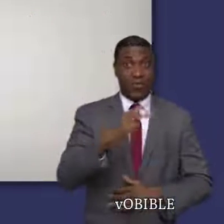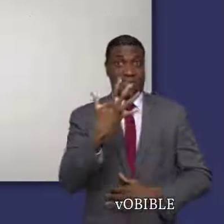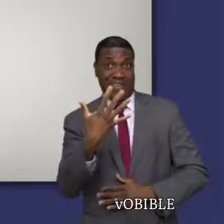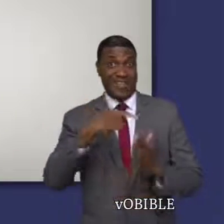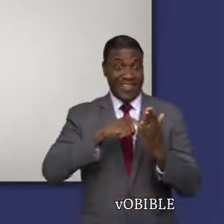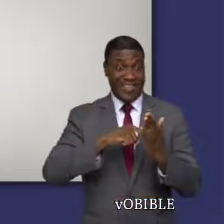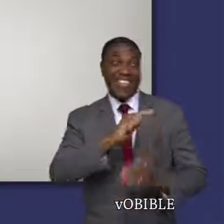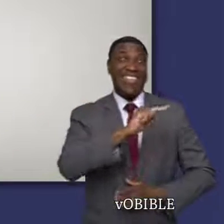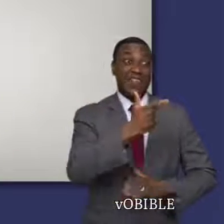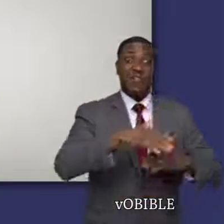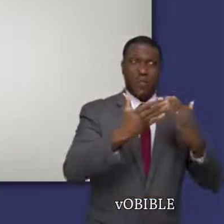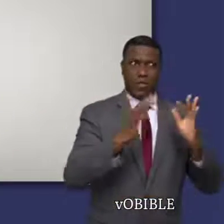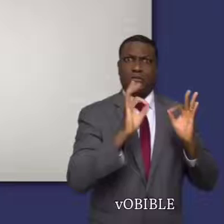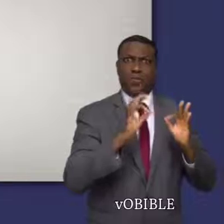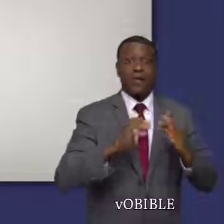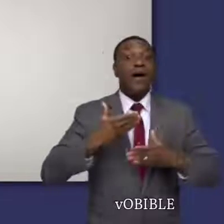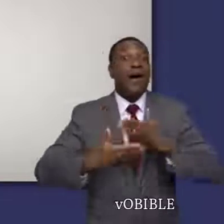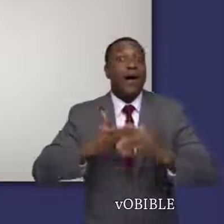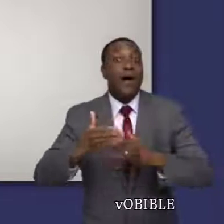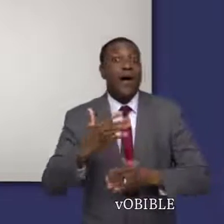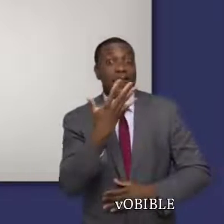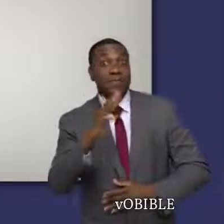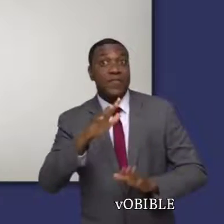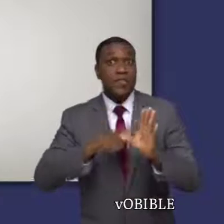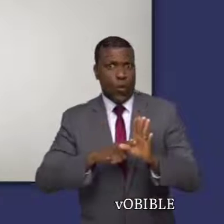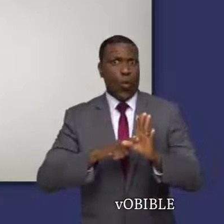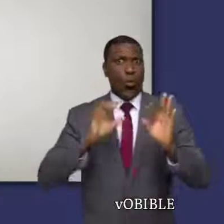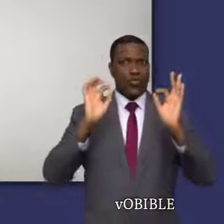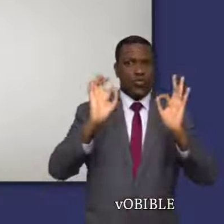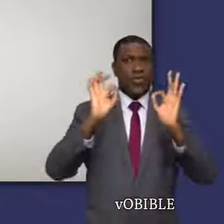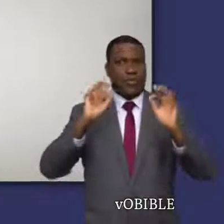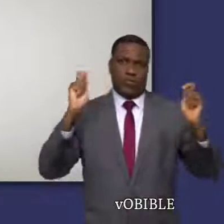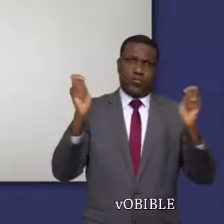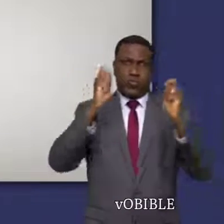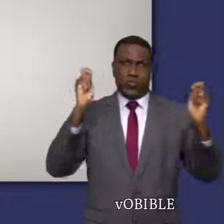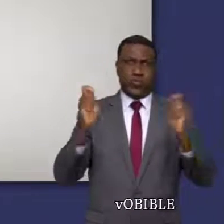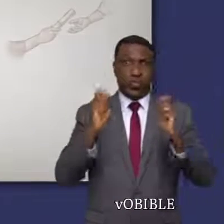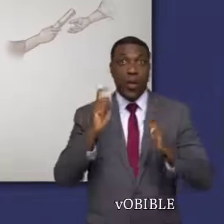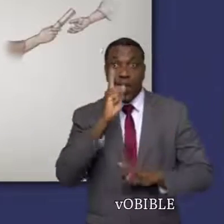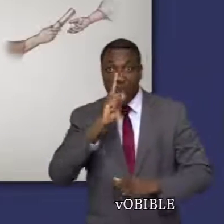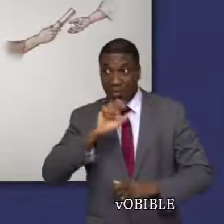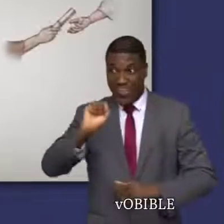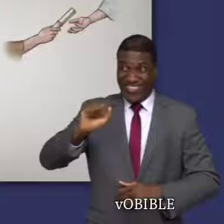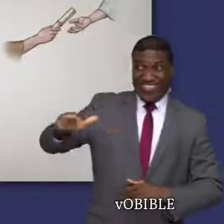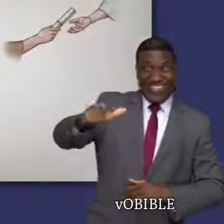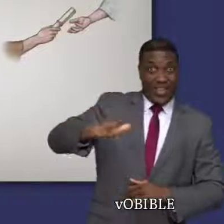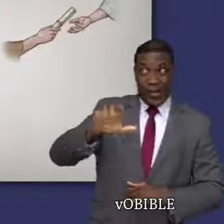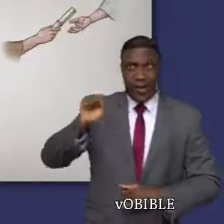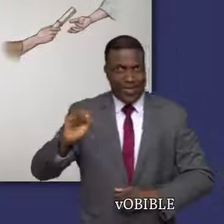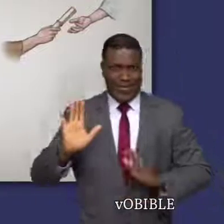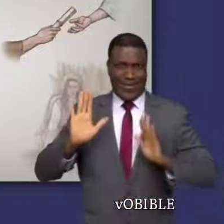Chapter 25 contains laws about the Sabbath year, the Jubilee year, the restoration of